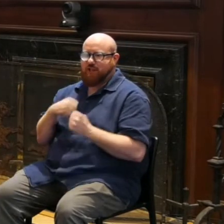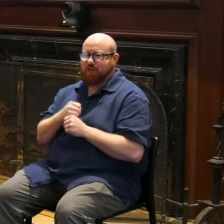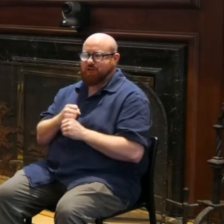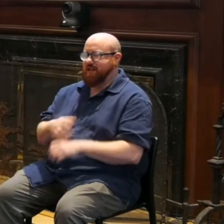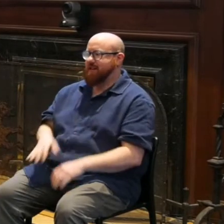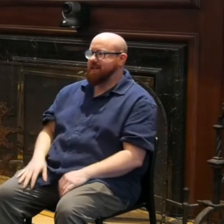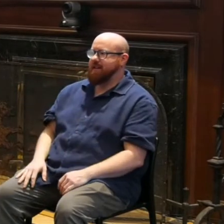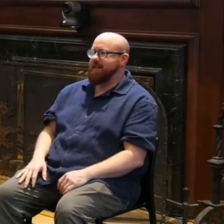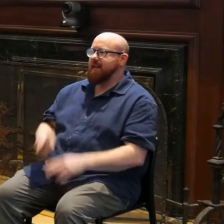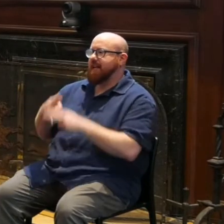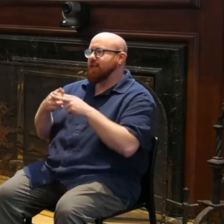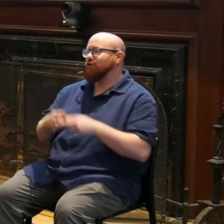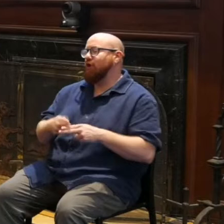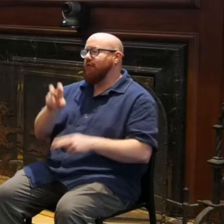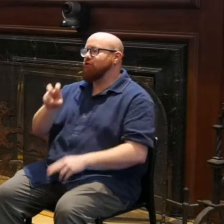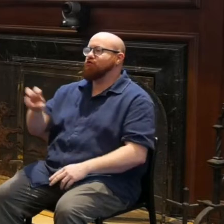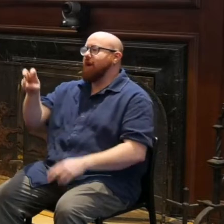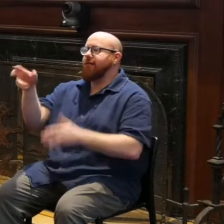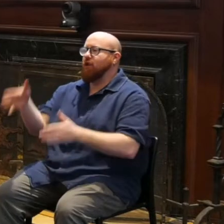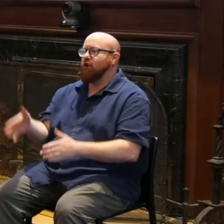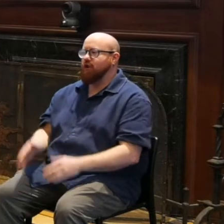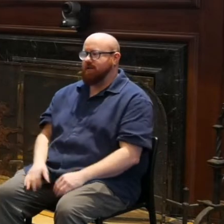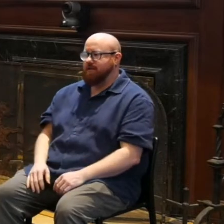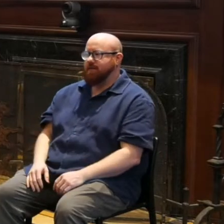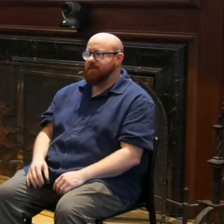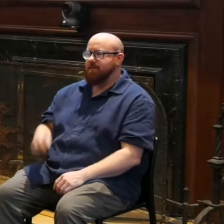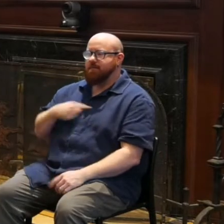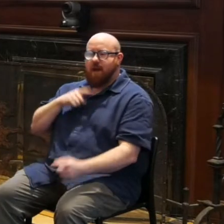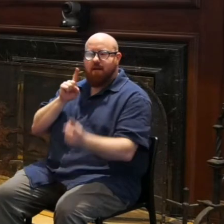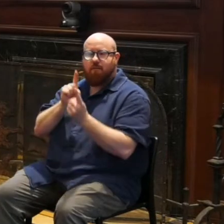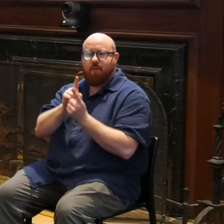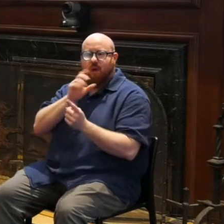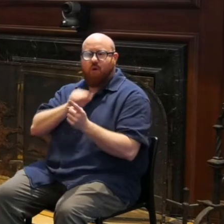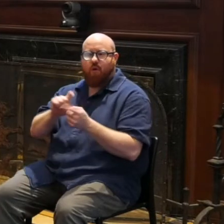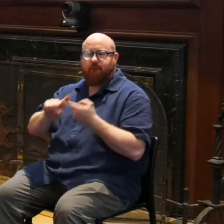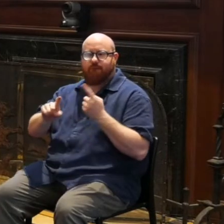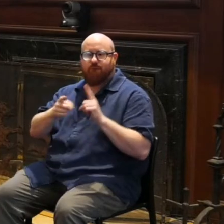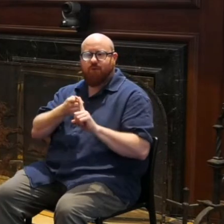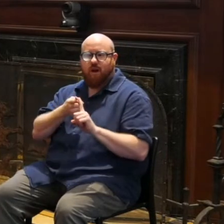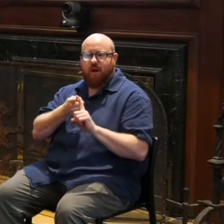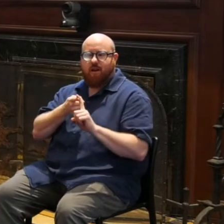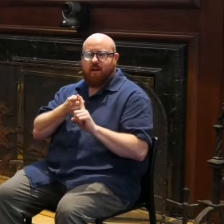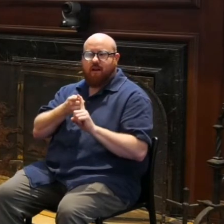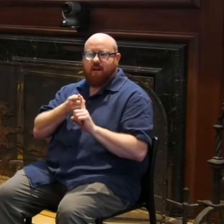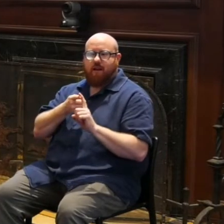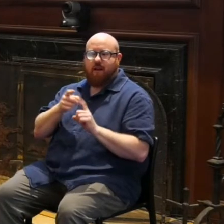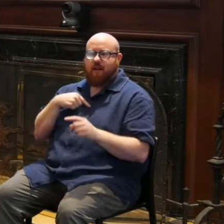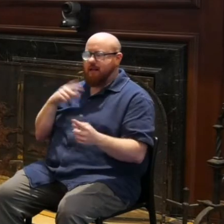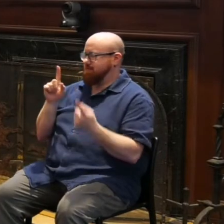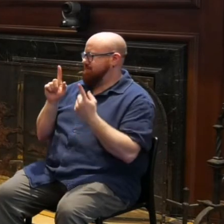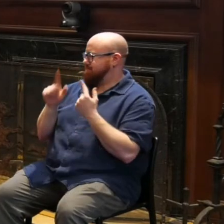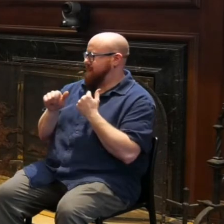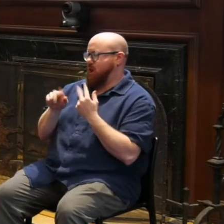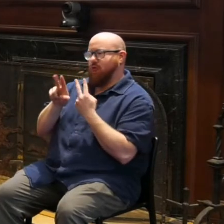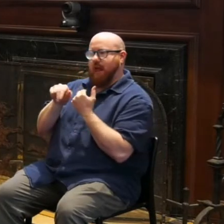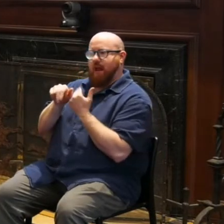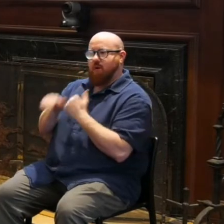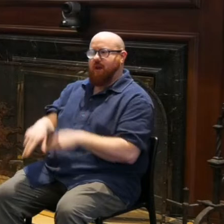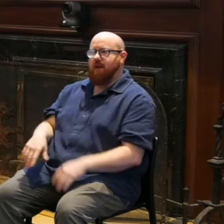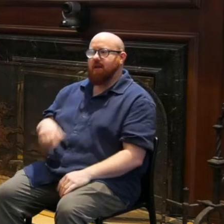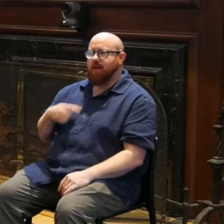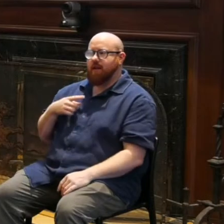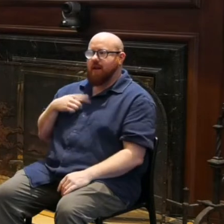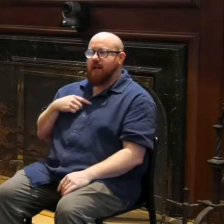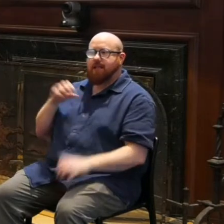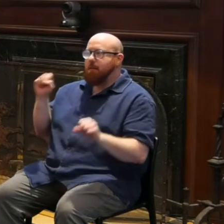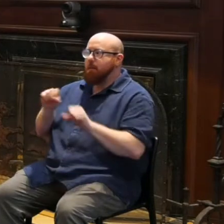It's called The Traveler. I met an old friend passing me out on the interstate today. Out of a miracle,